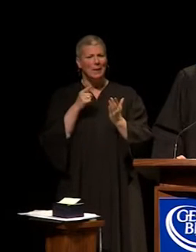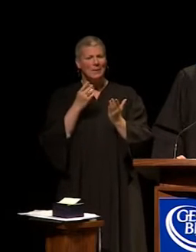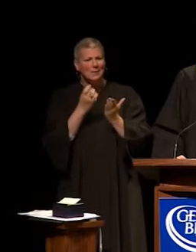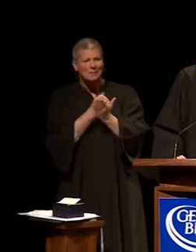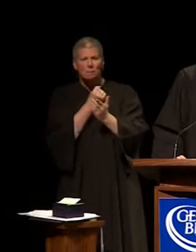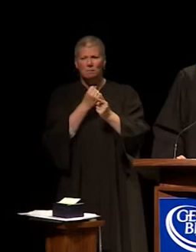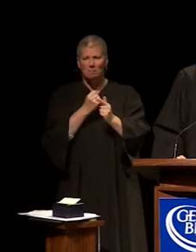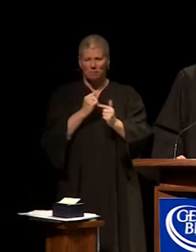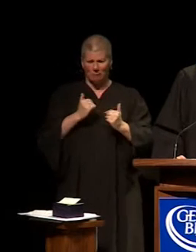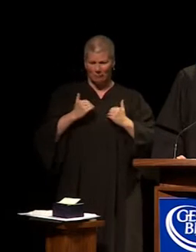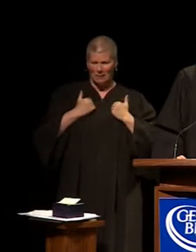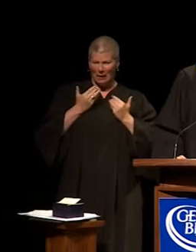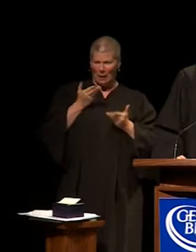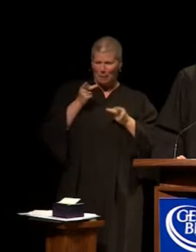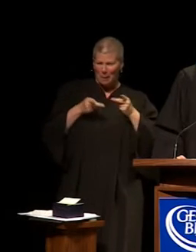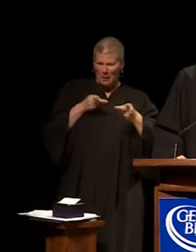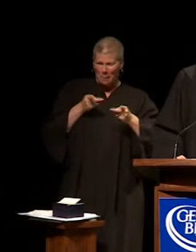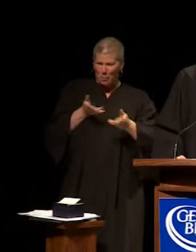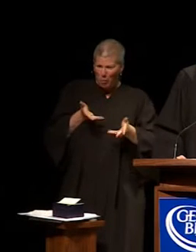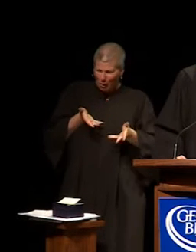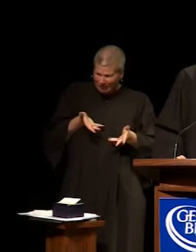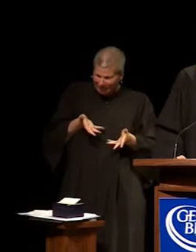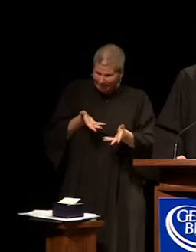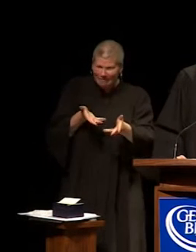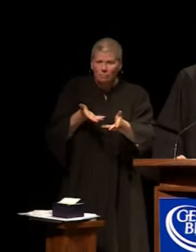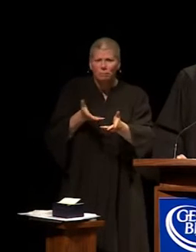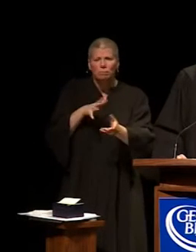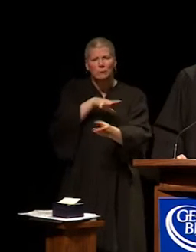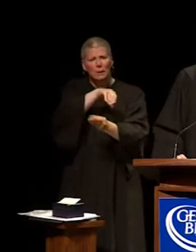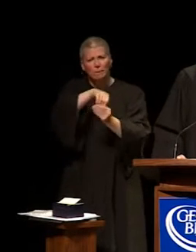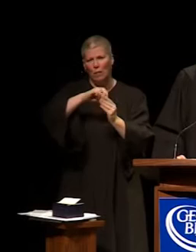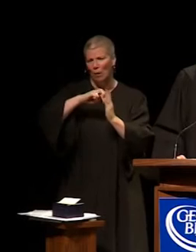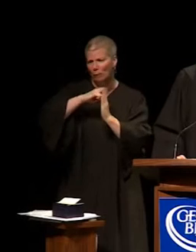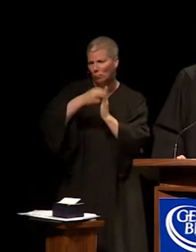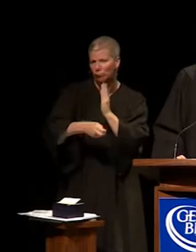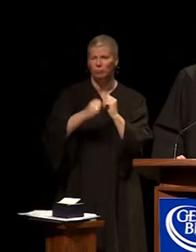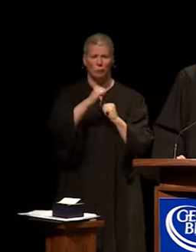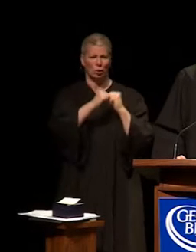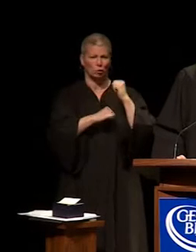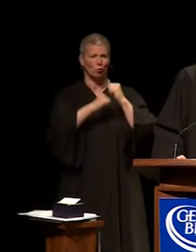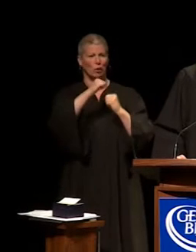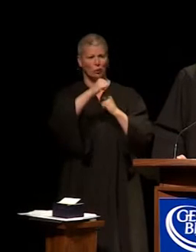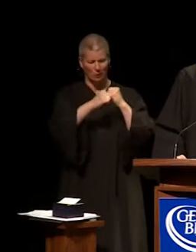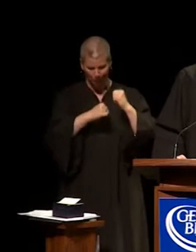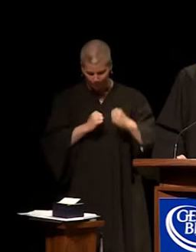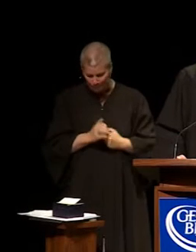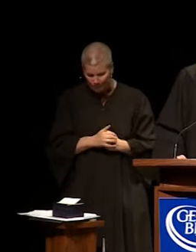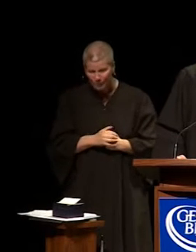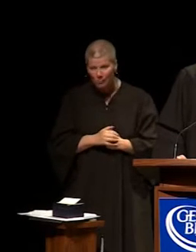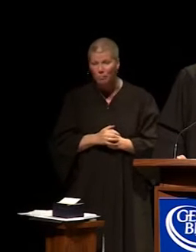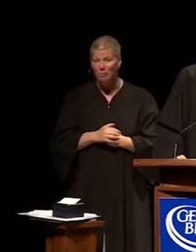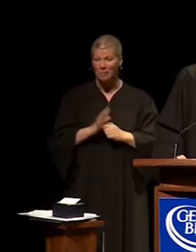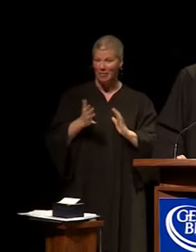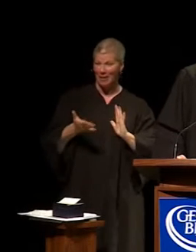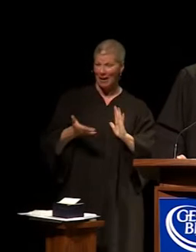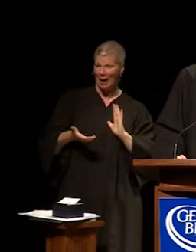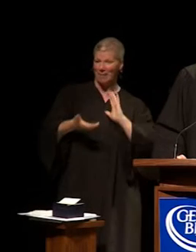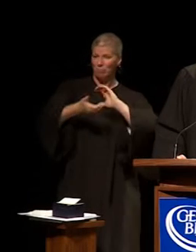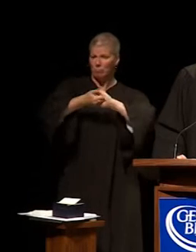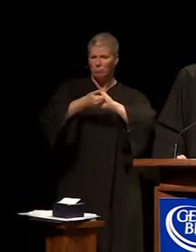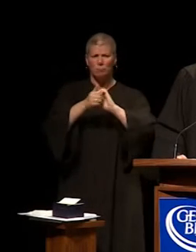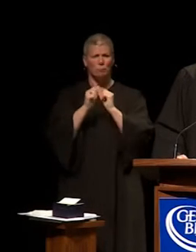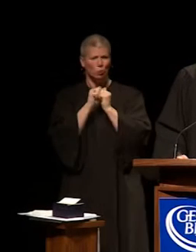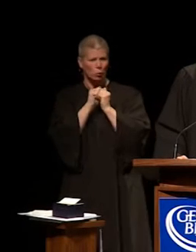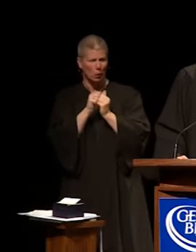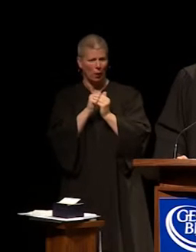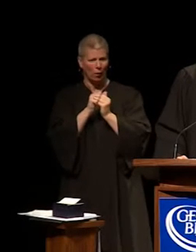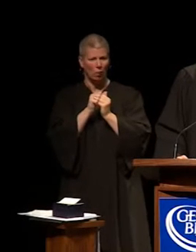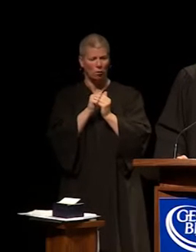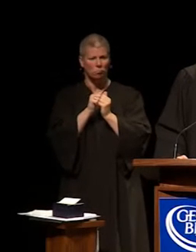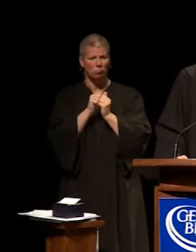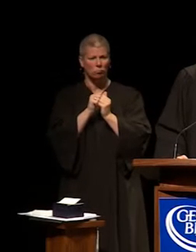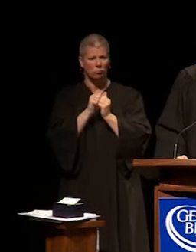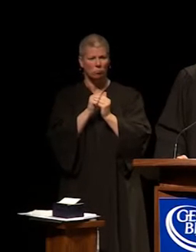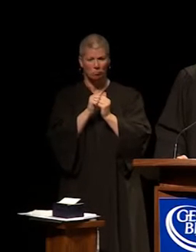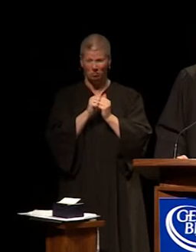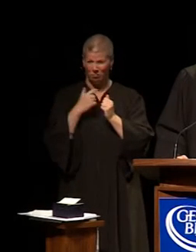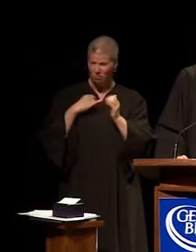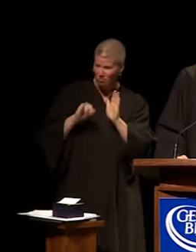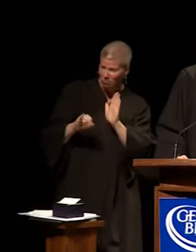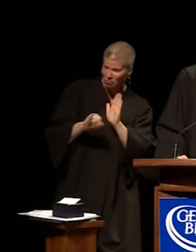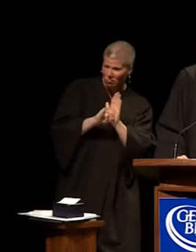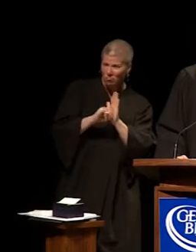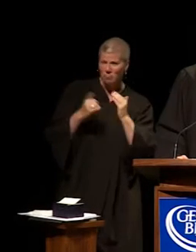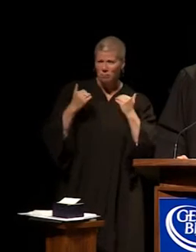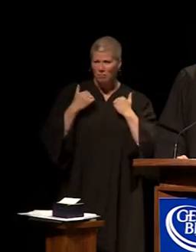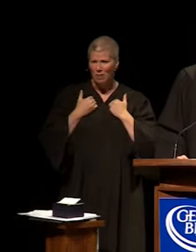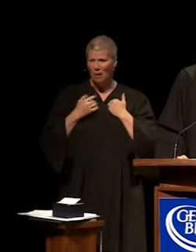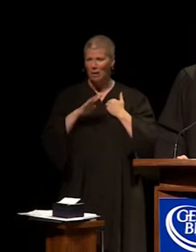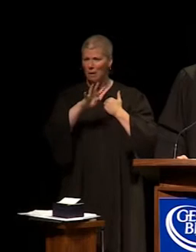fence into a construction site to see what it's about. Together, we have identified